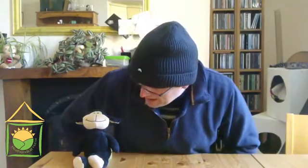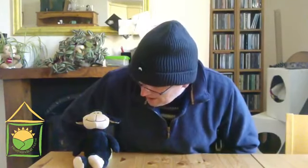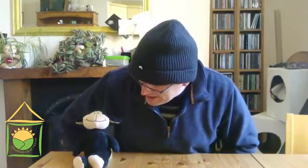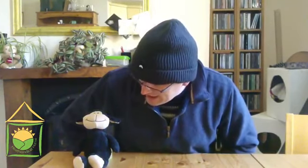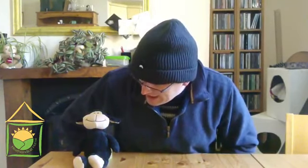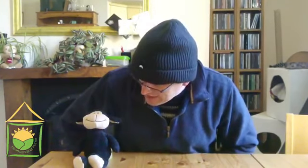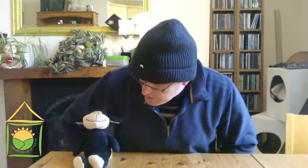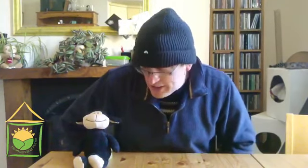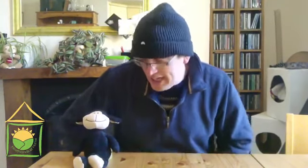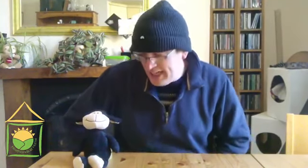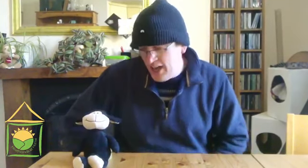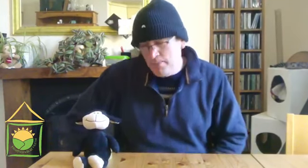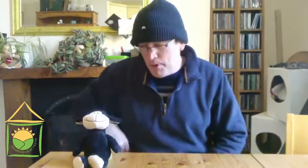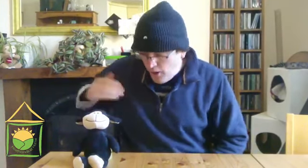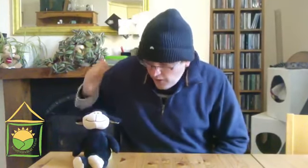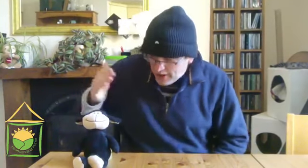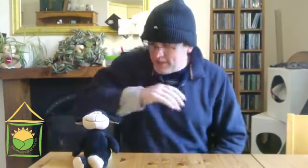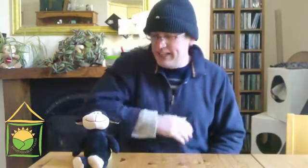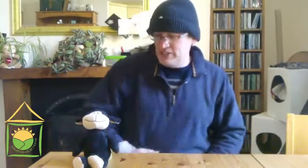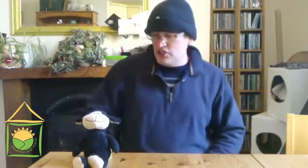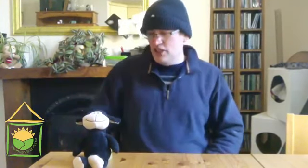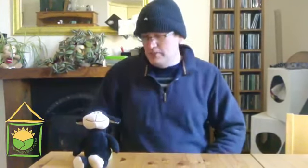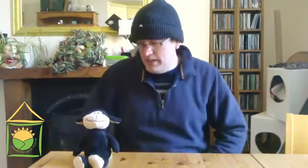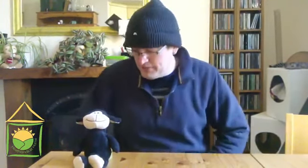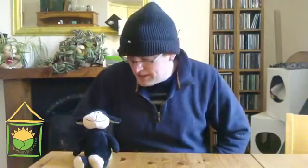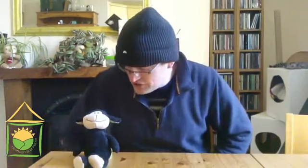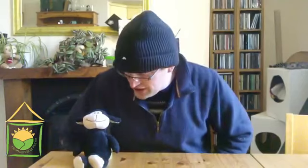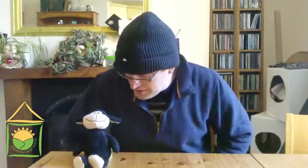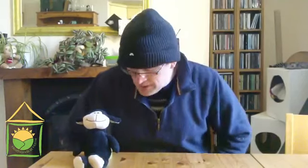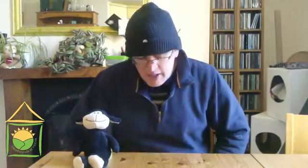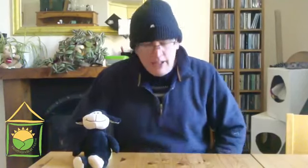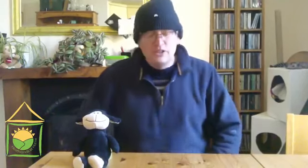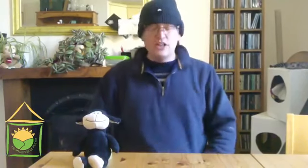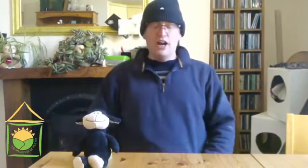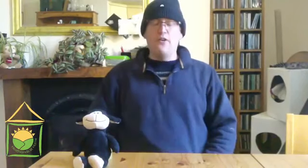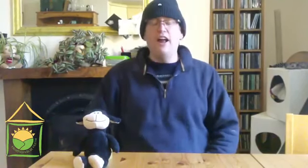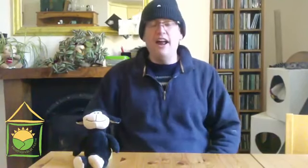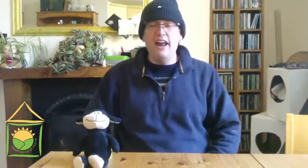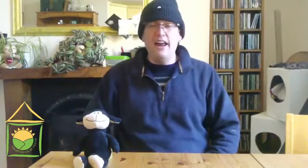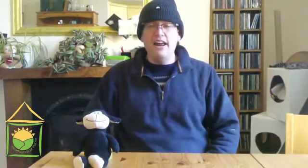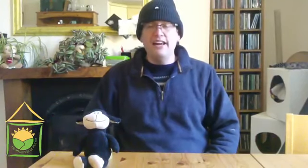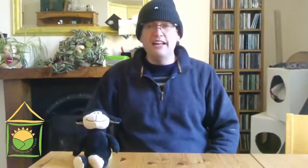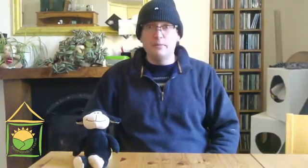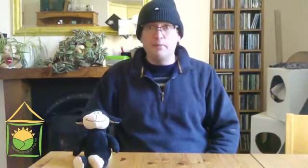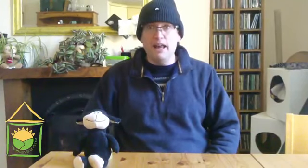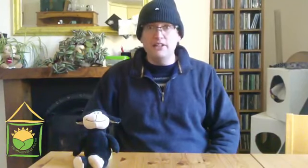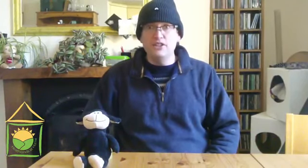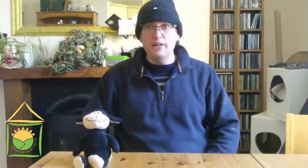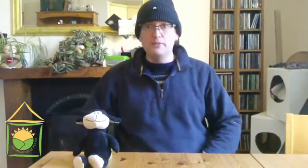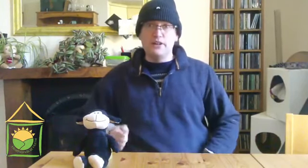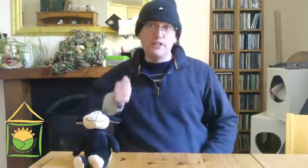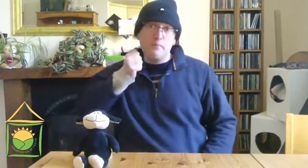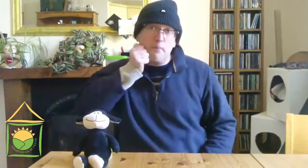like a monkey, but I think he's a sheep, definitely a sheep. So he's a black sheep, so he's a